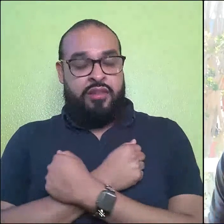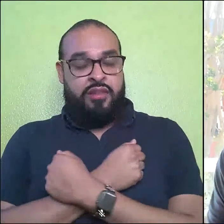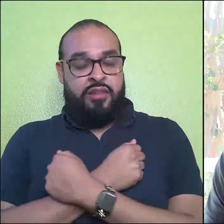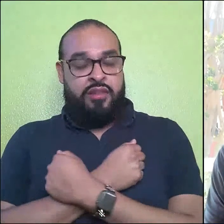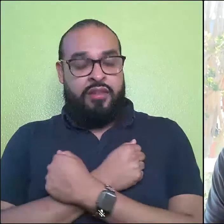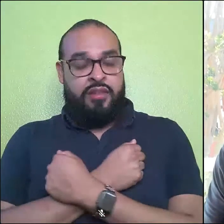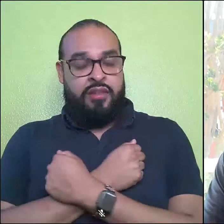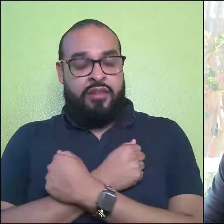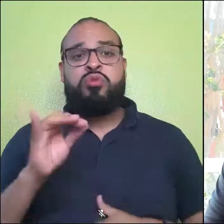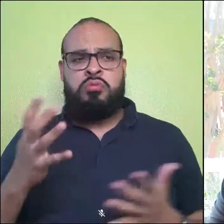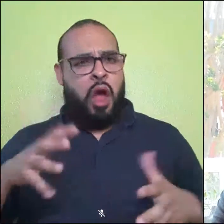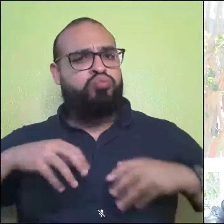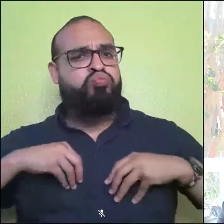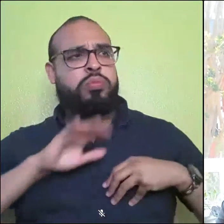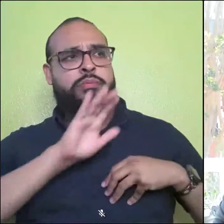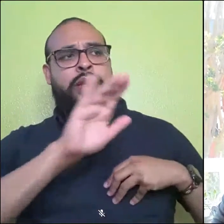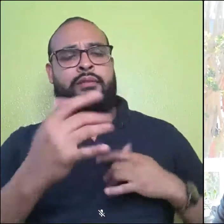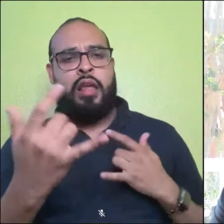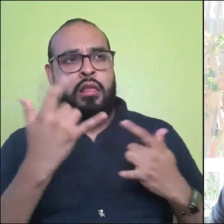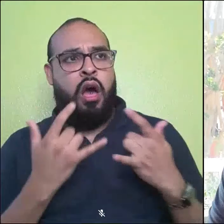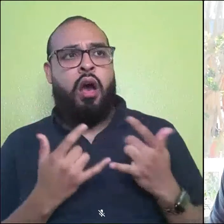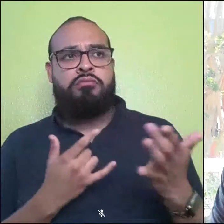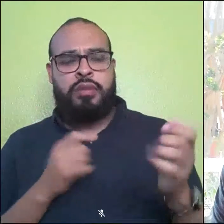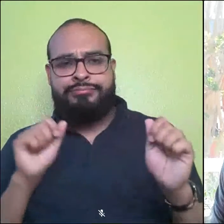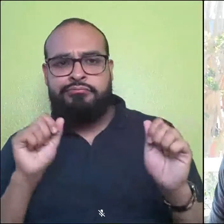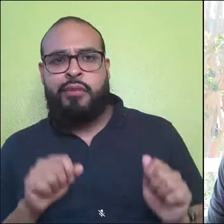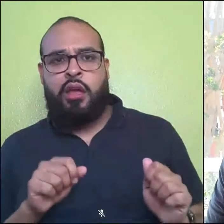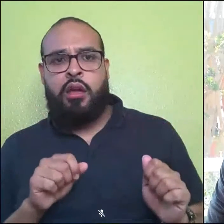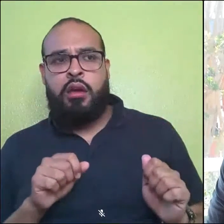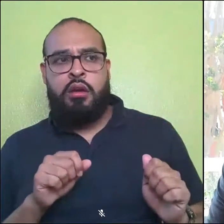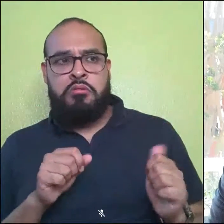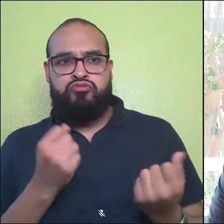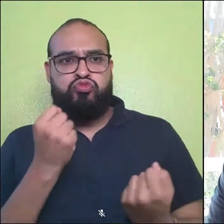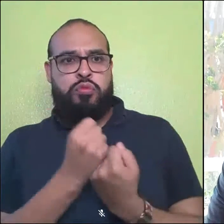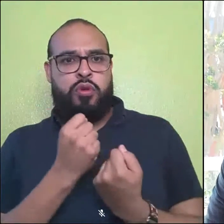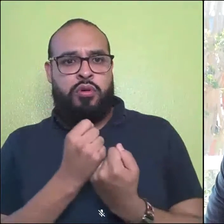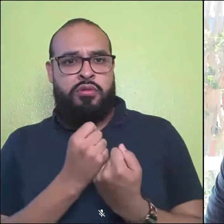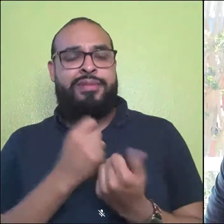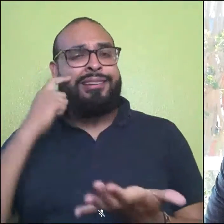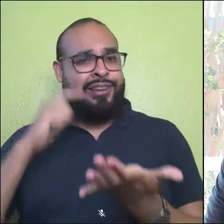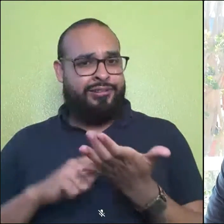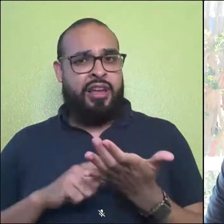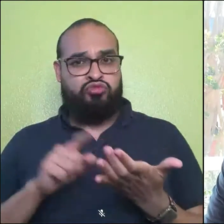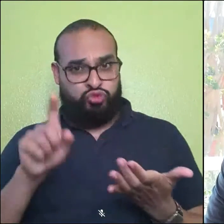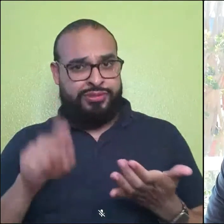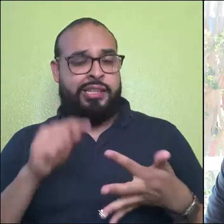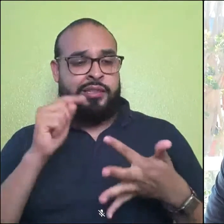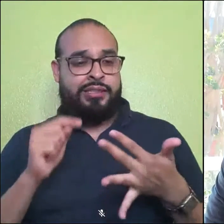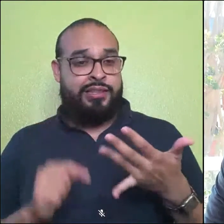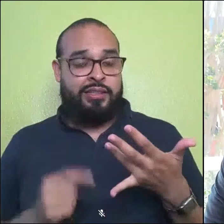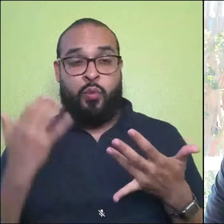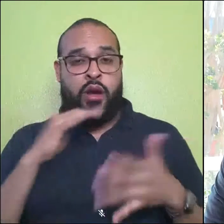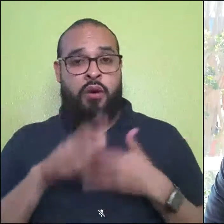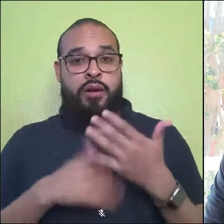to ask for help and to acknowledge what we need, because it's all there for you.